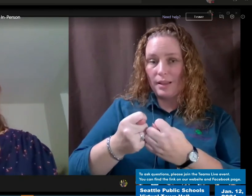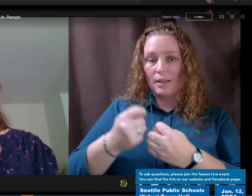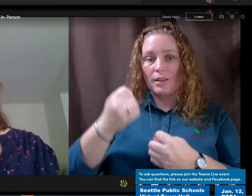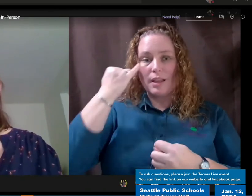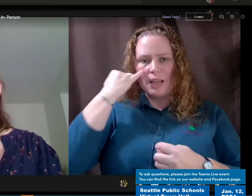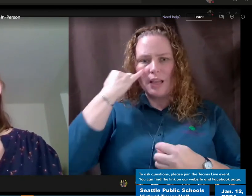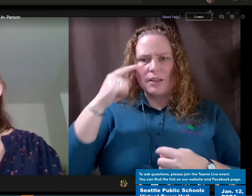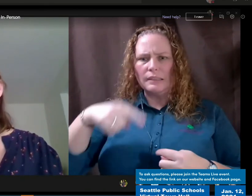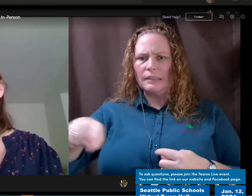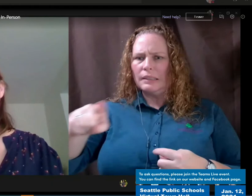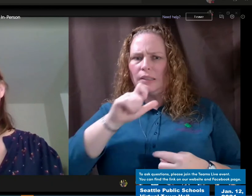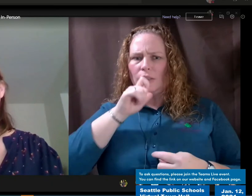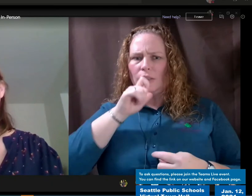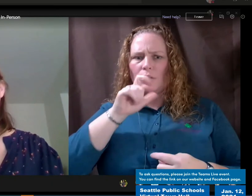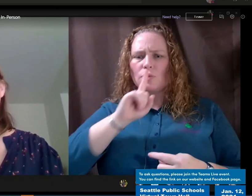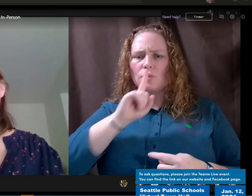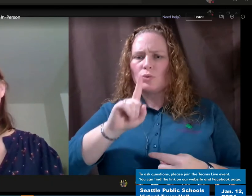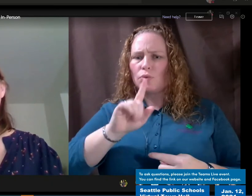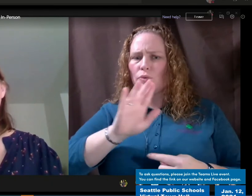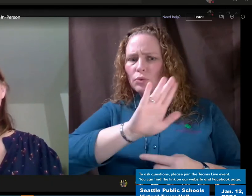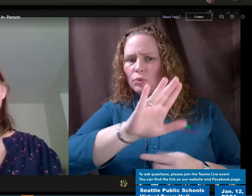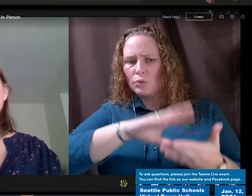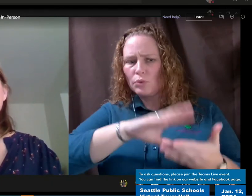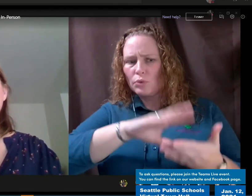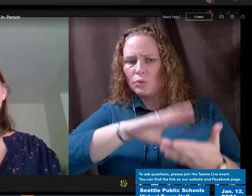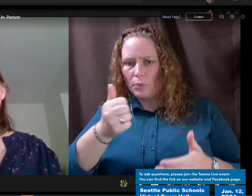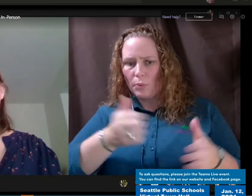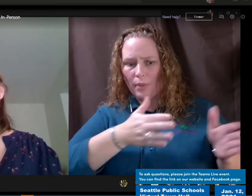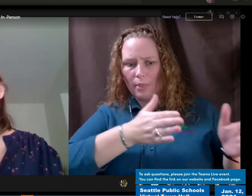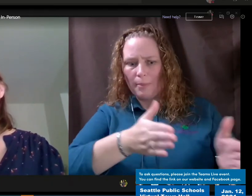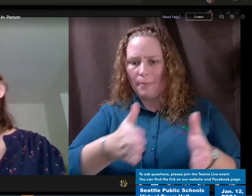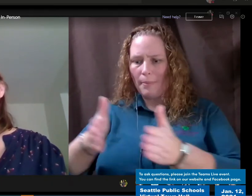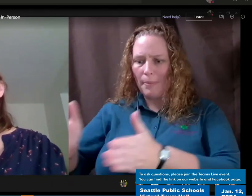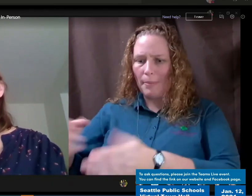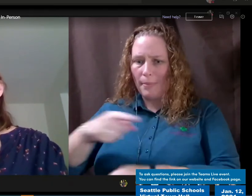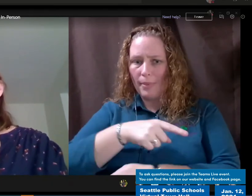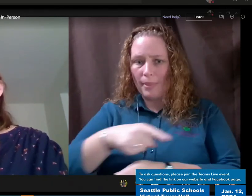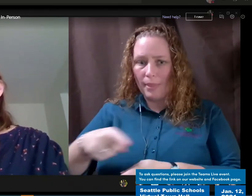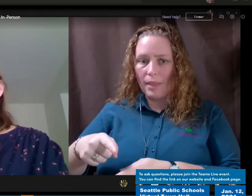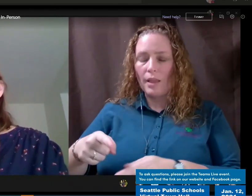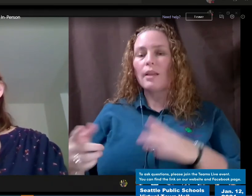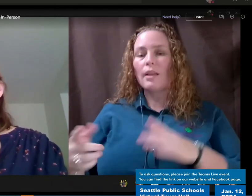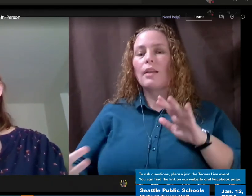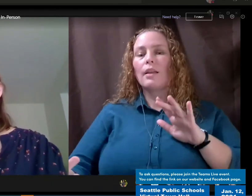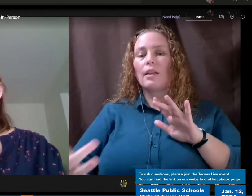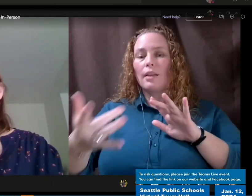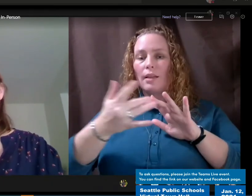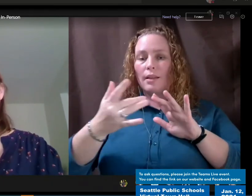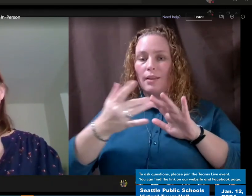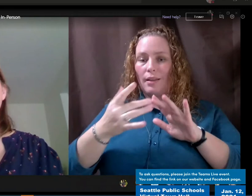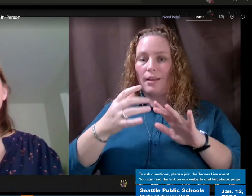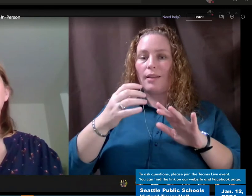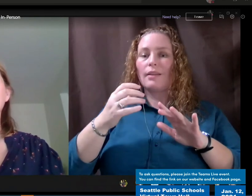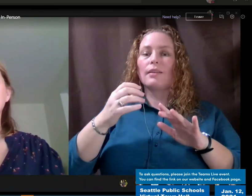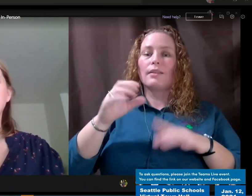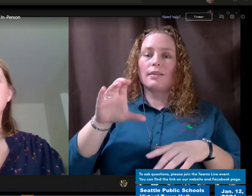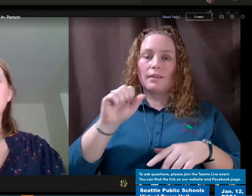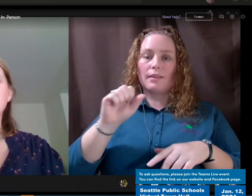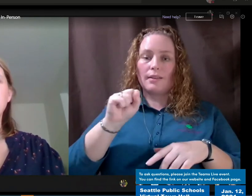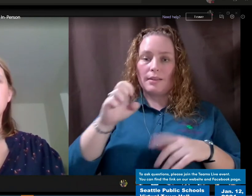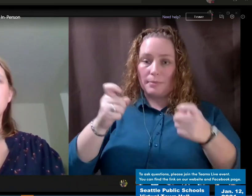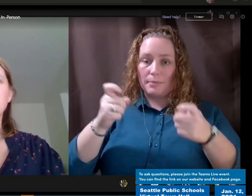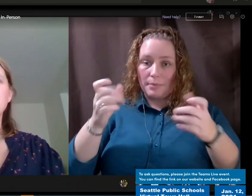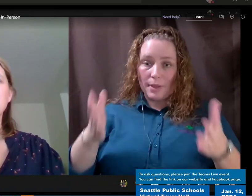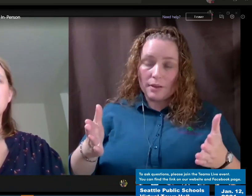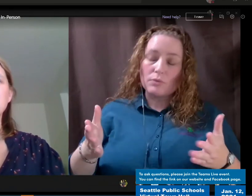service pathway your student receives instruction within, you can reach out to your student's case manager, special education teacher, and they